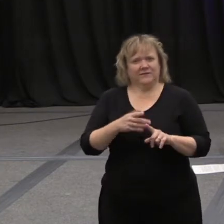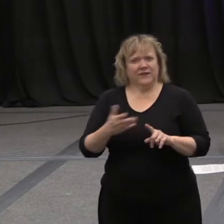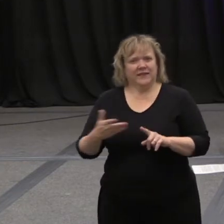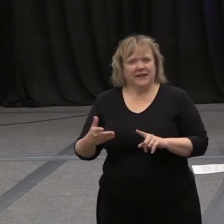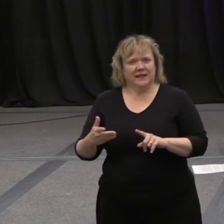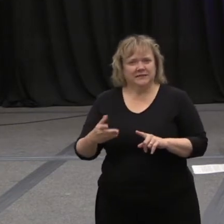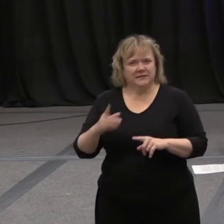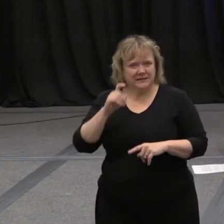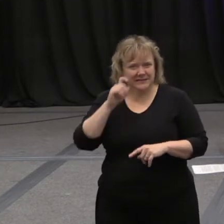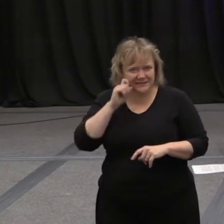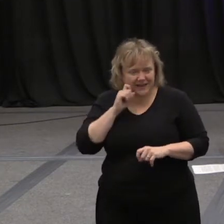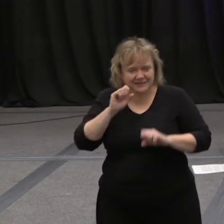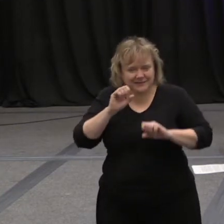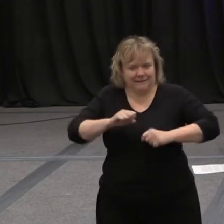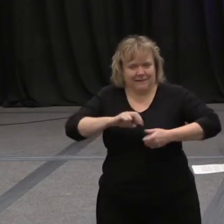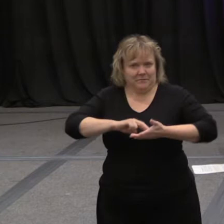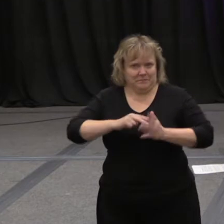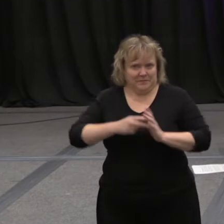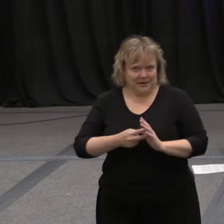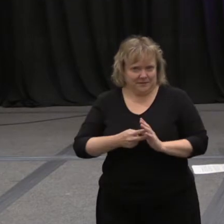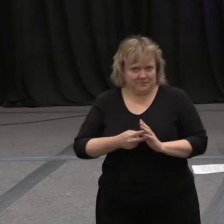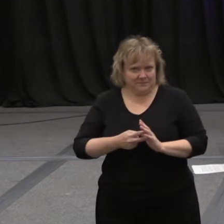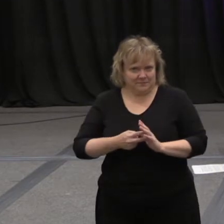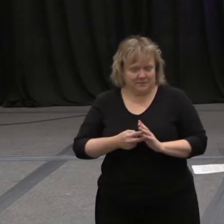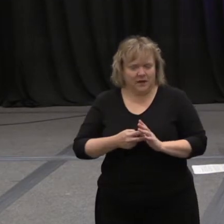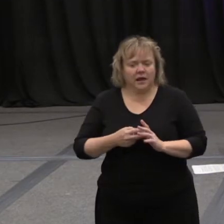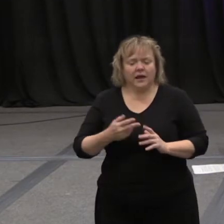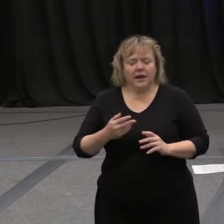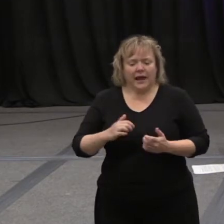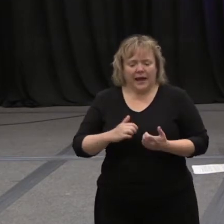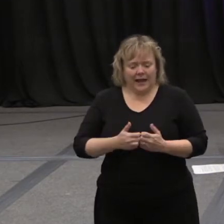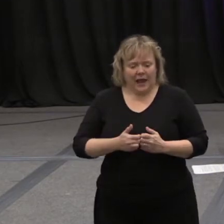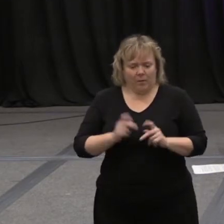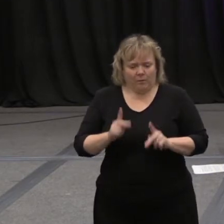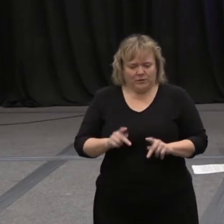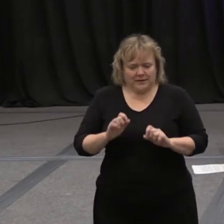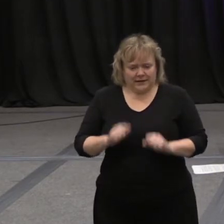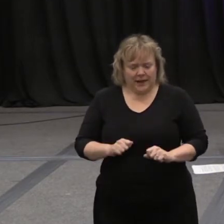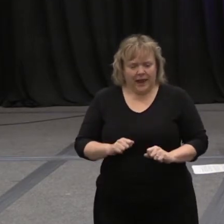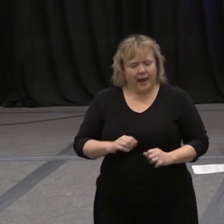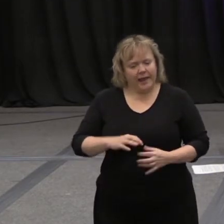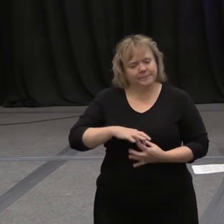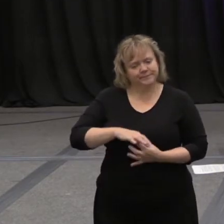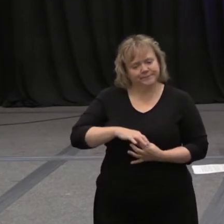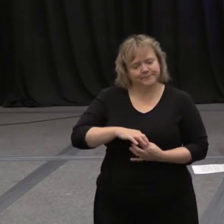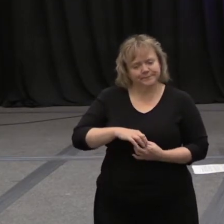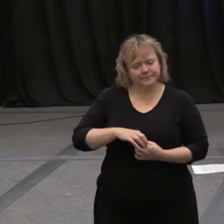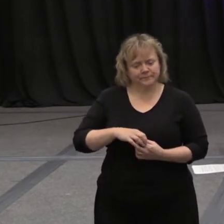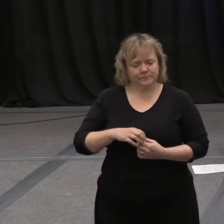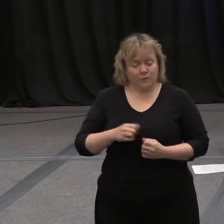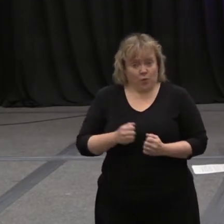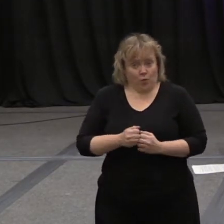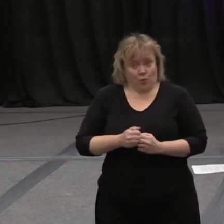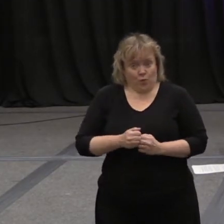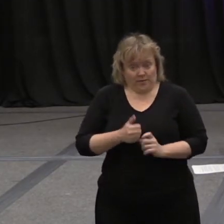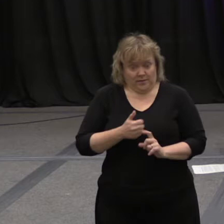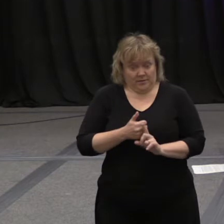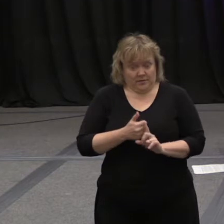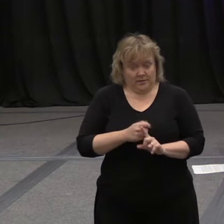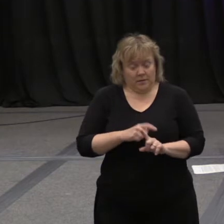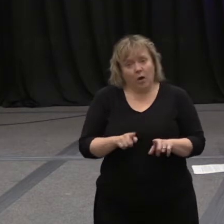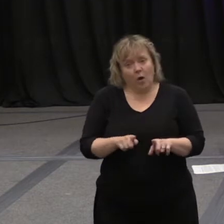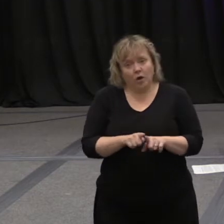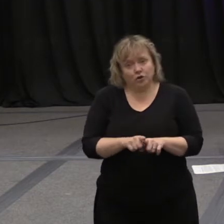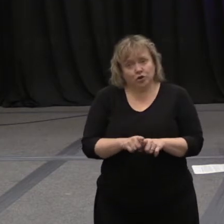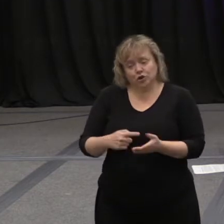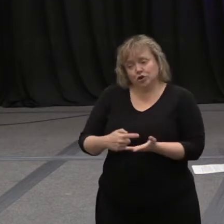and how to be okay with that with yourself and also discuss with your partner. Like, I may think